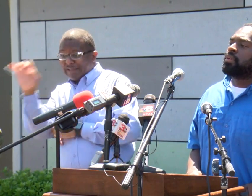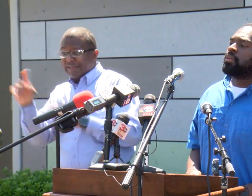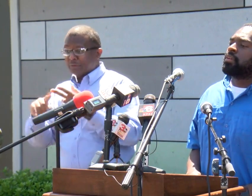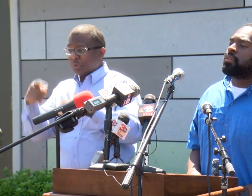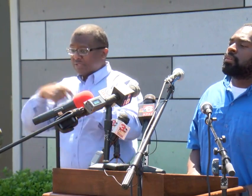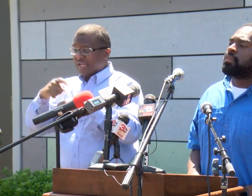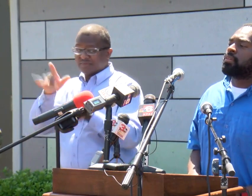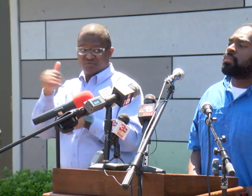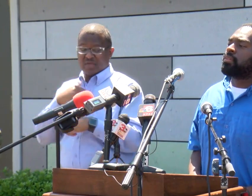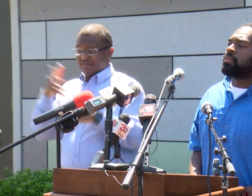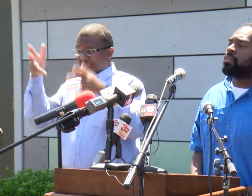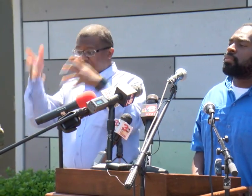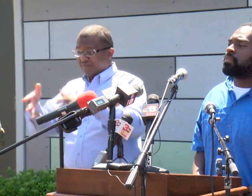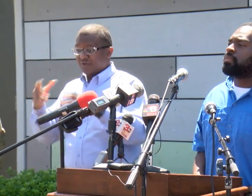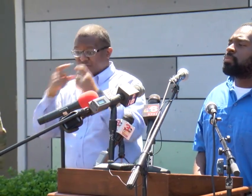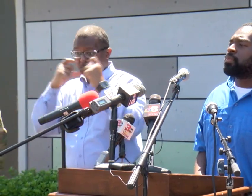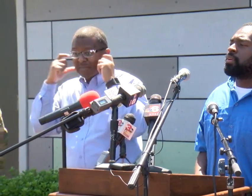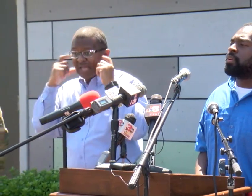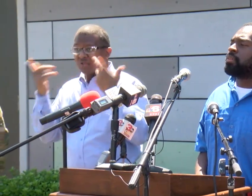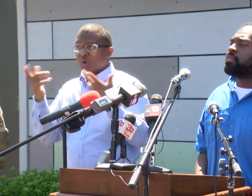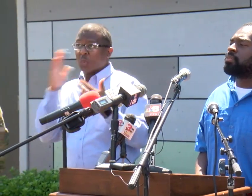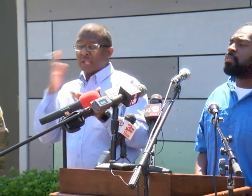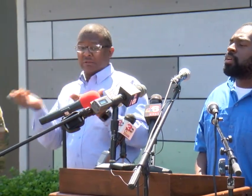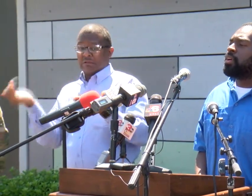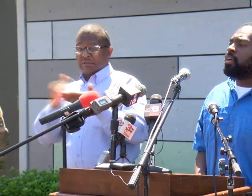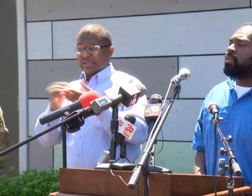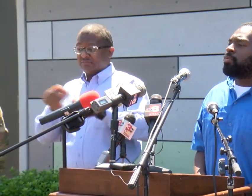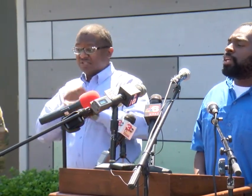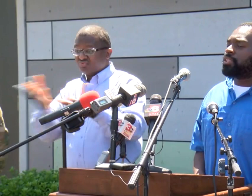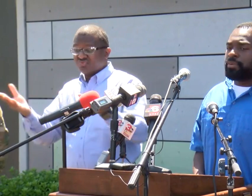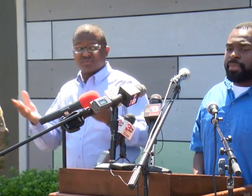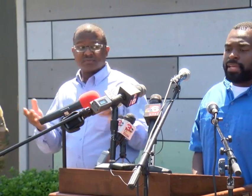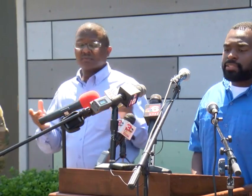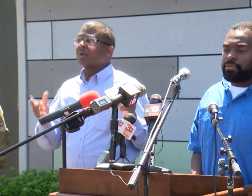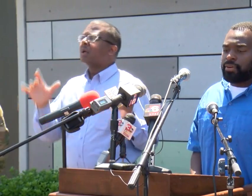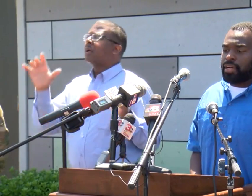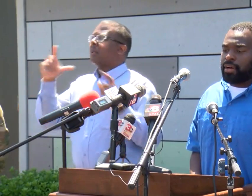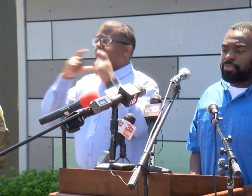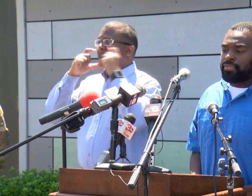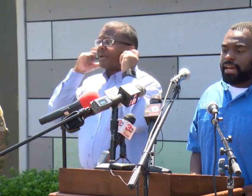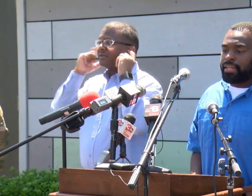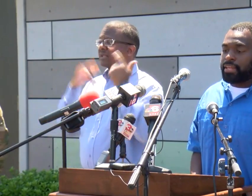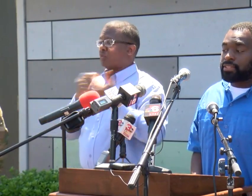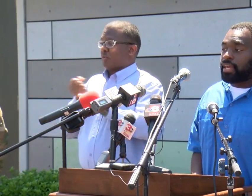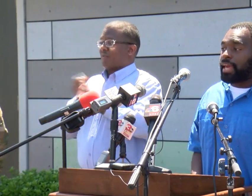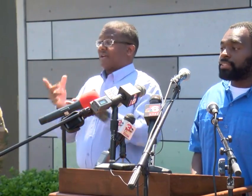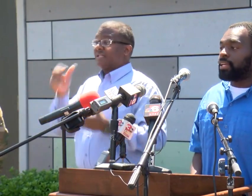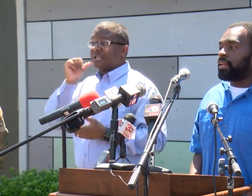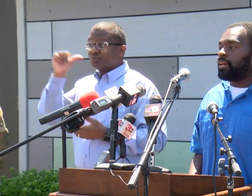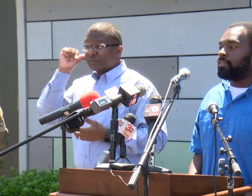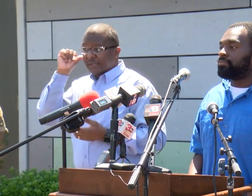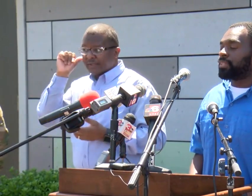left over, or another issue of the mask? Can you speak on that? Right. So the masks that were provided